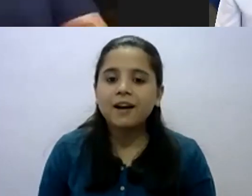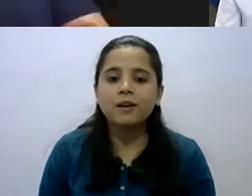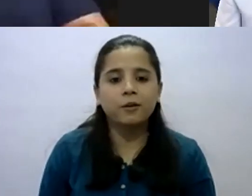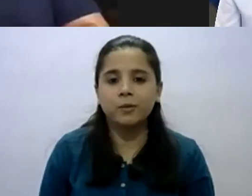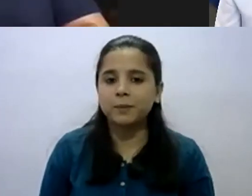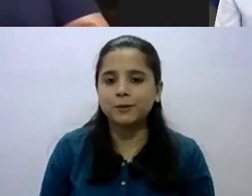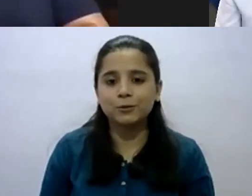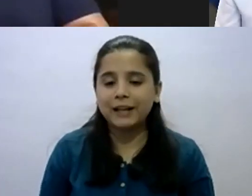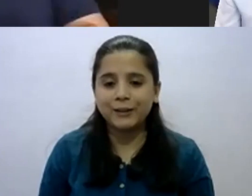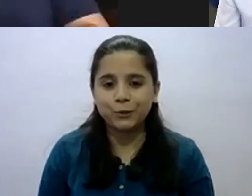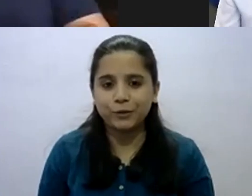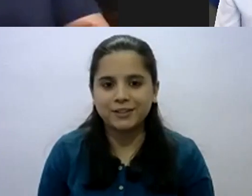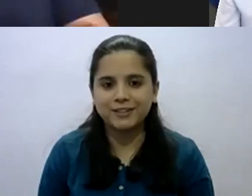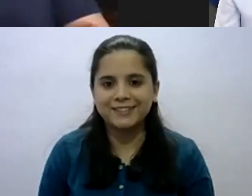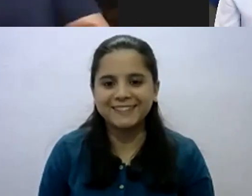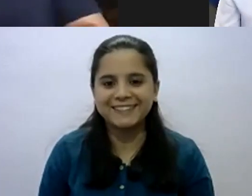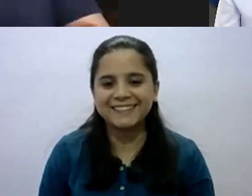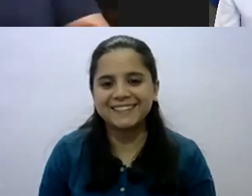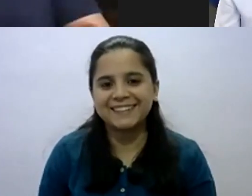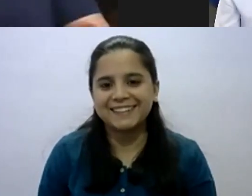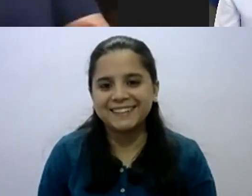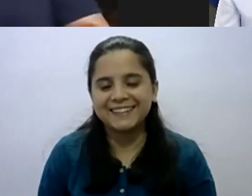There are a lot of people who would like to question.